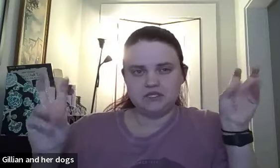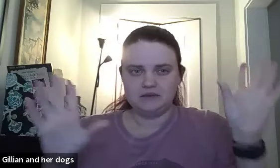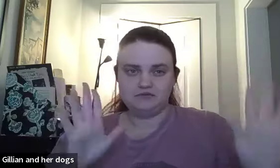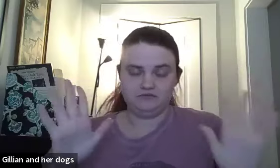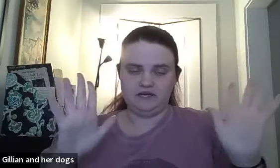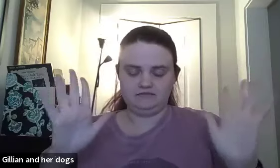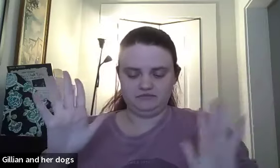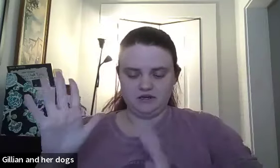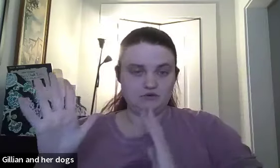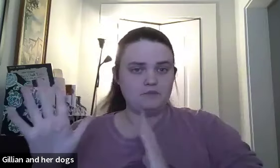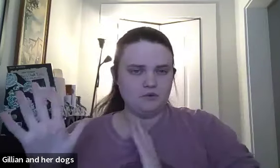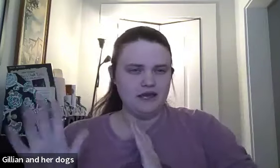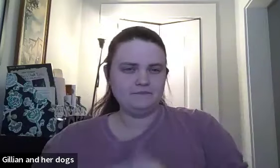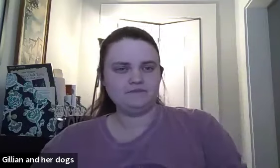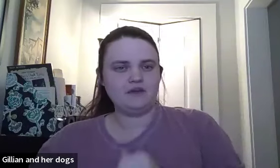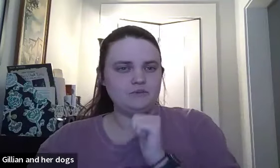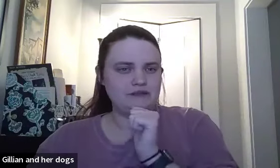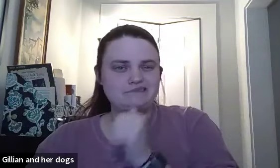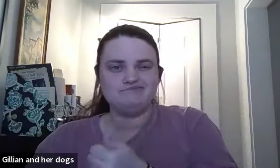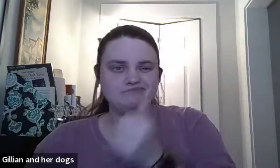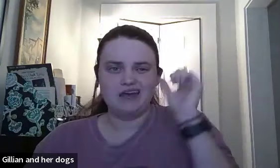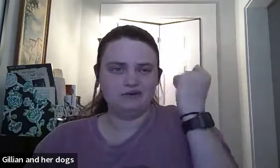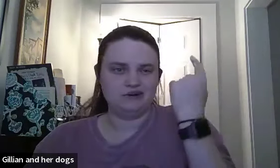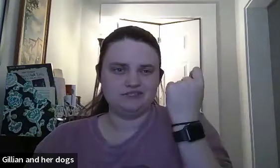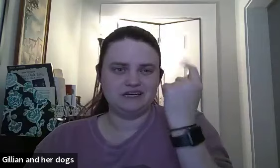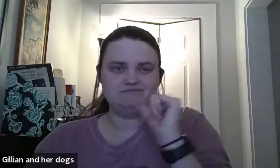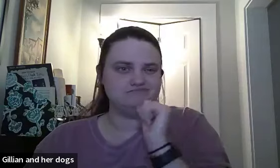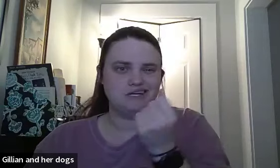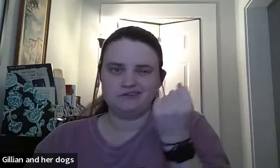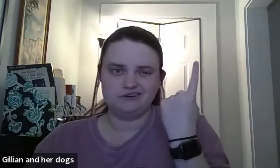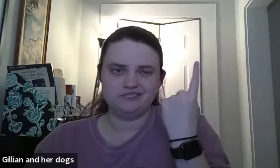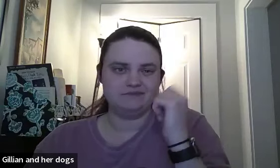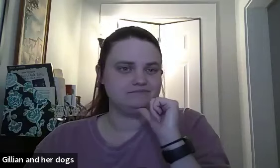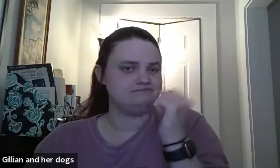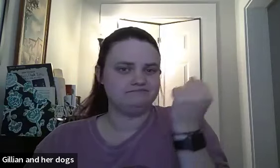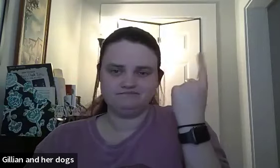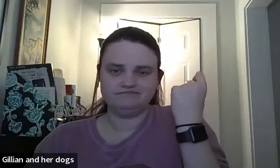official, proper way would be the I don't understand. I don't understand.